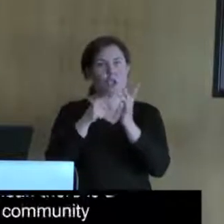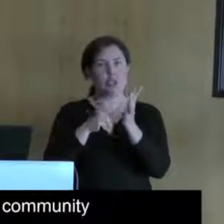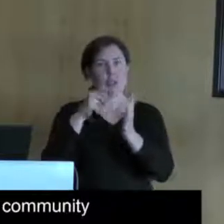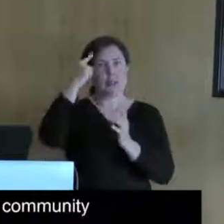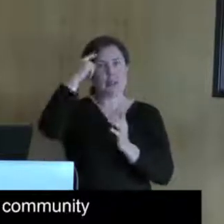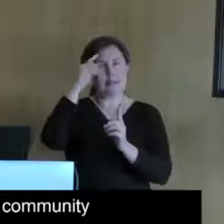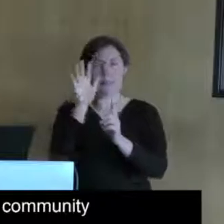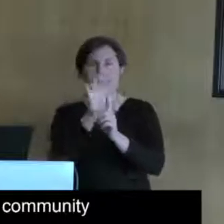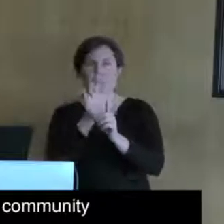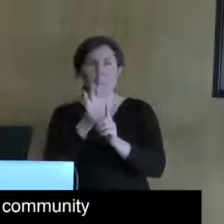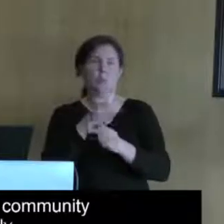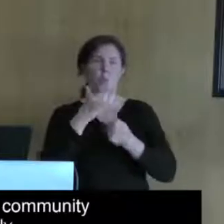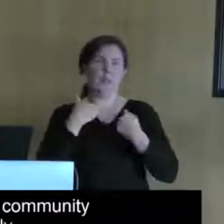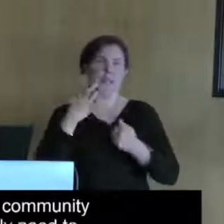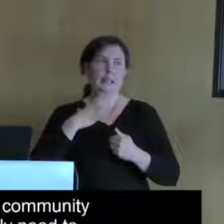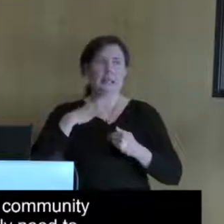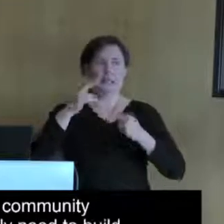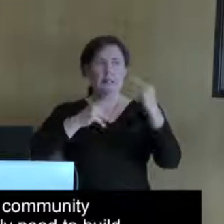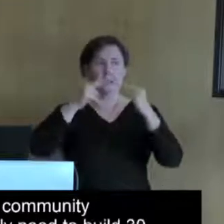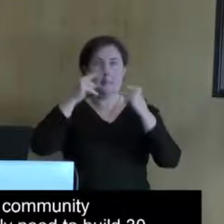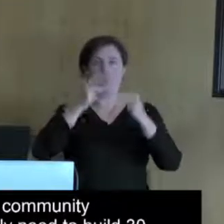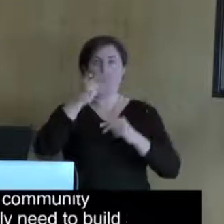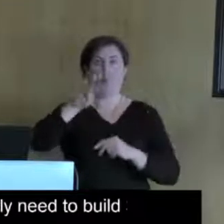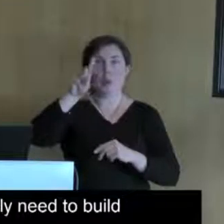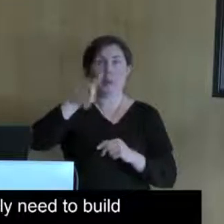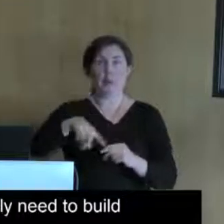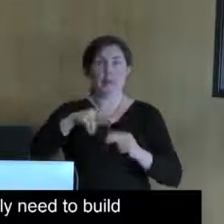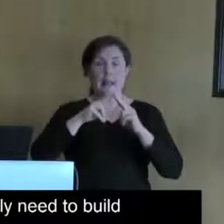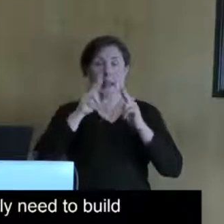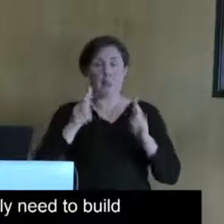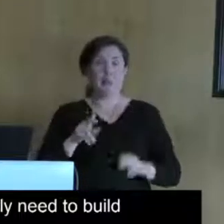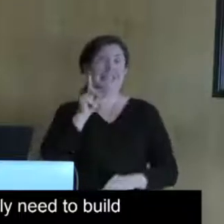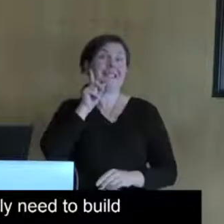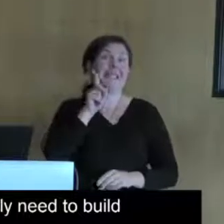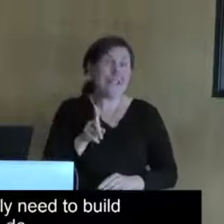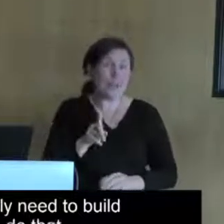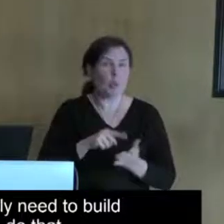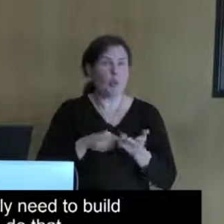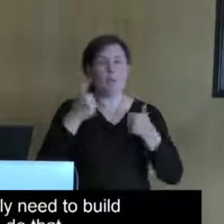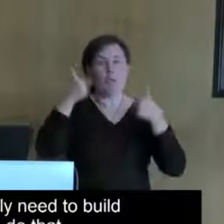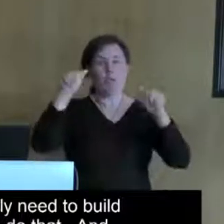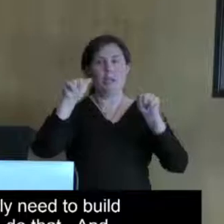to mean that there's going to be a quicker allocation, I don't think so.